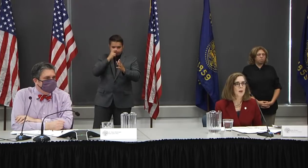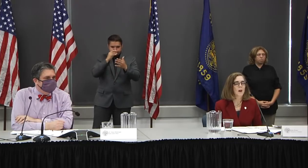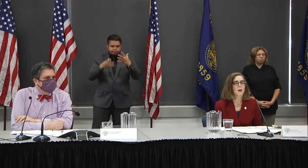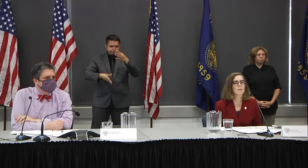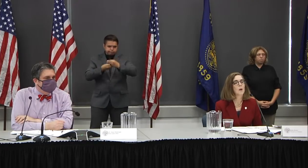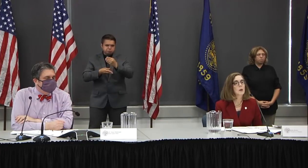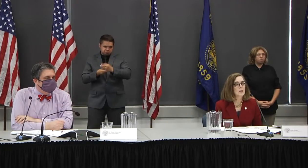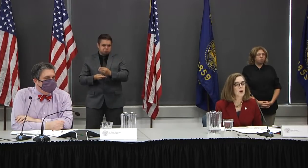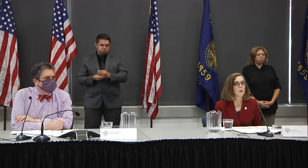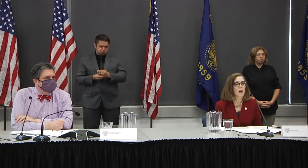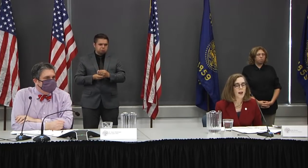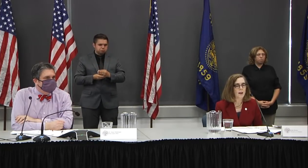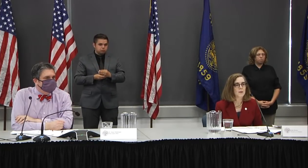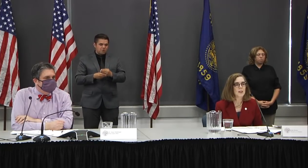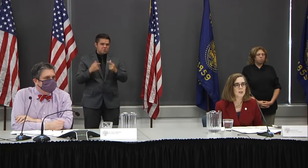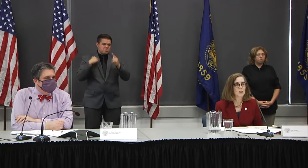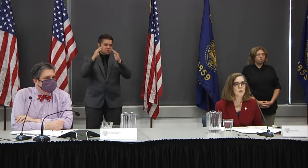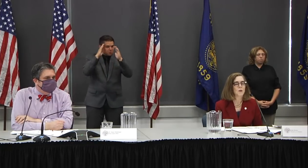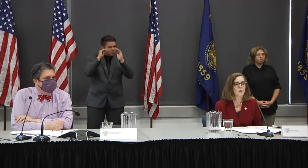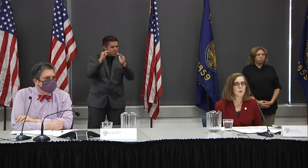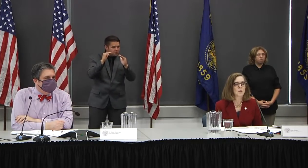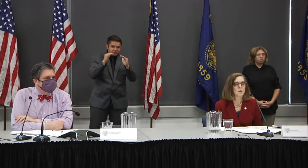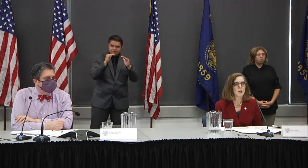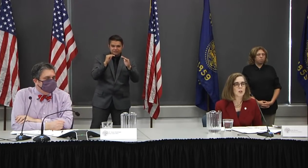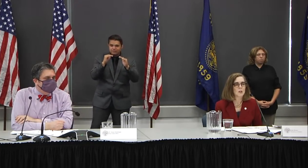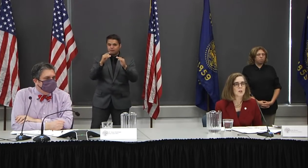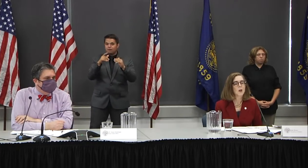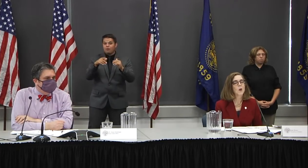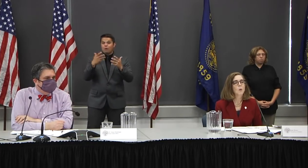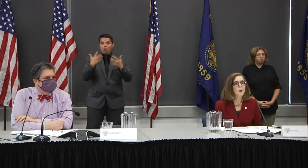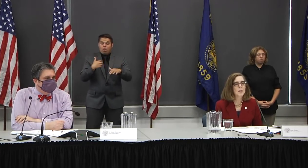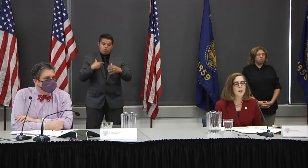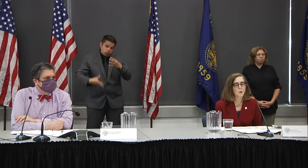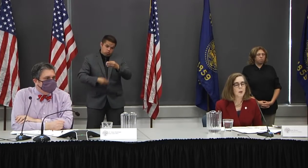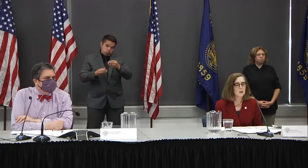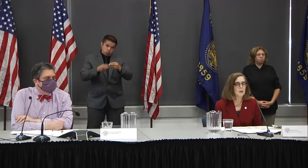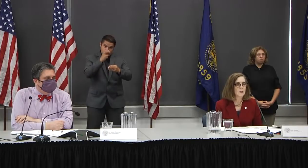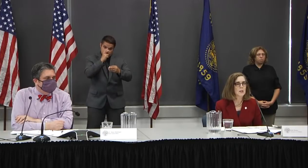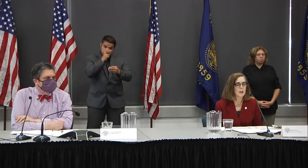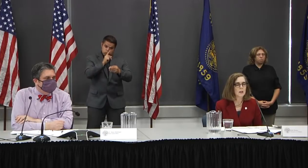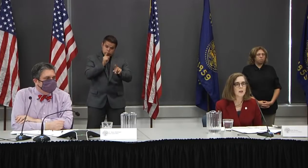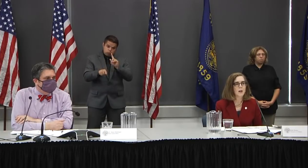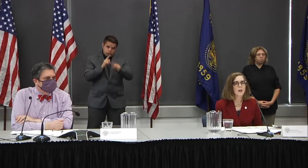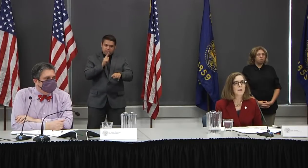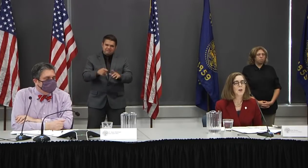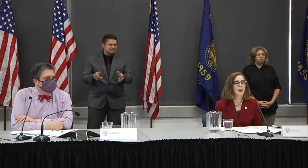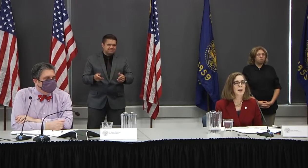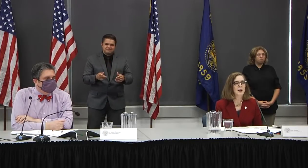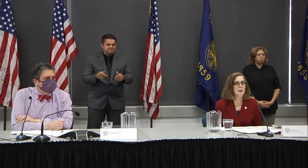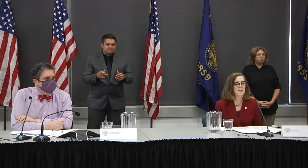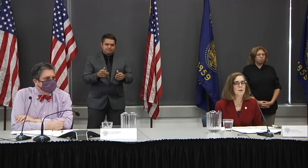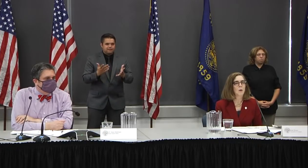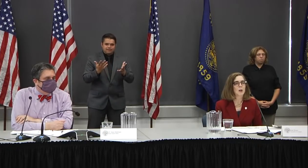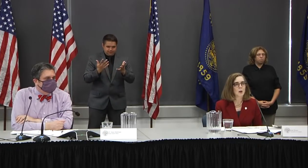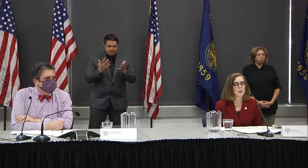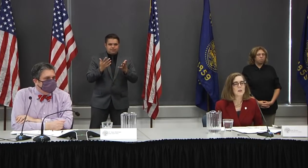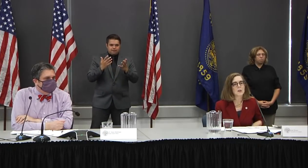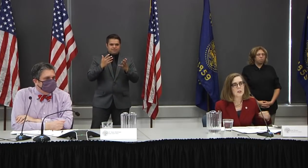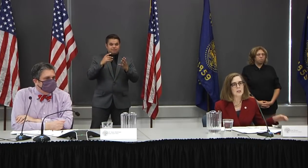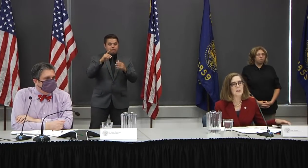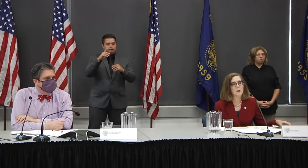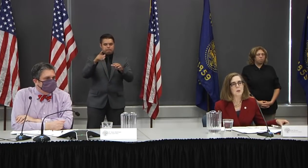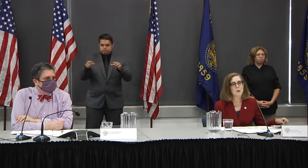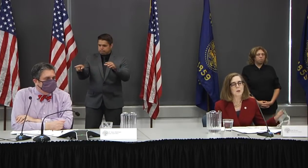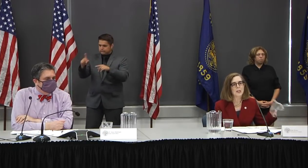hope that we don't have to issue further restrictions. We know, based on the data, that if